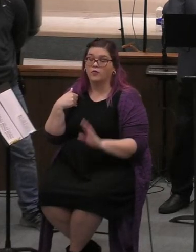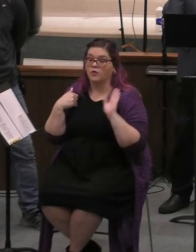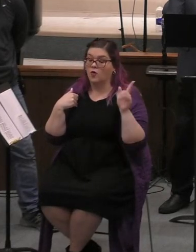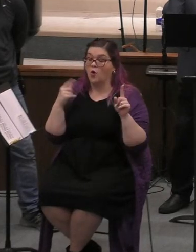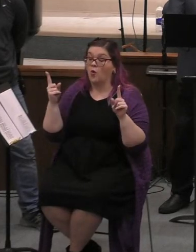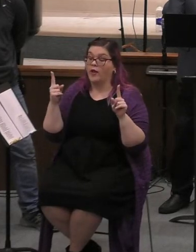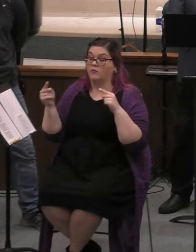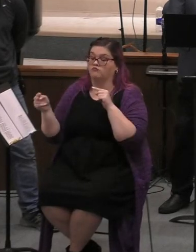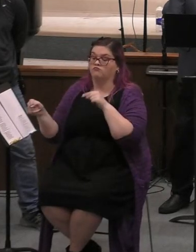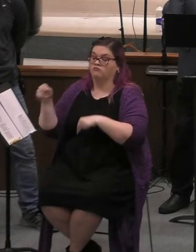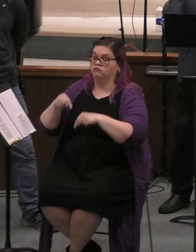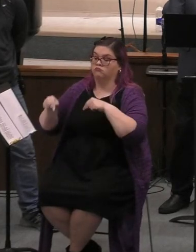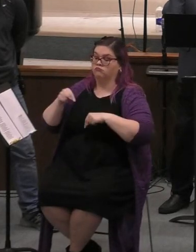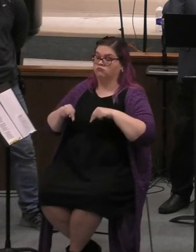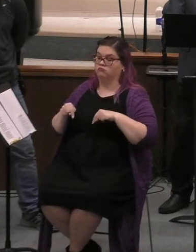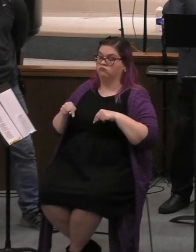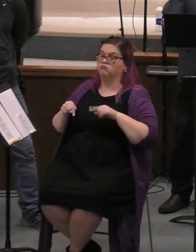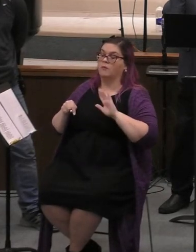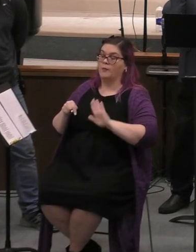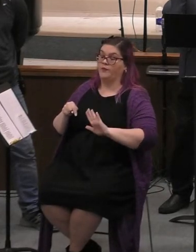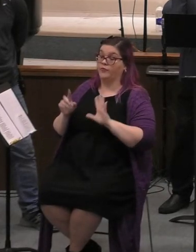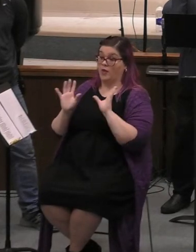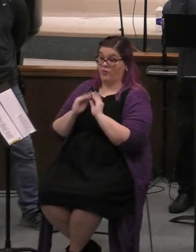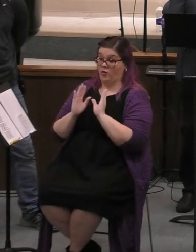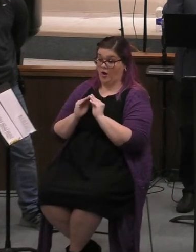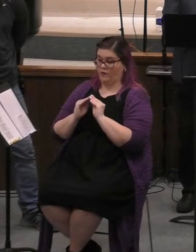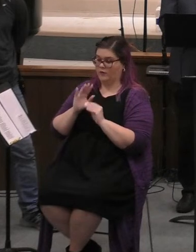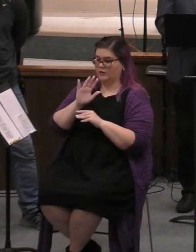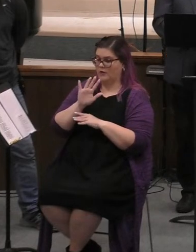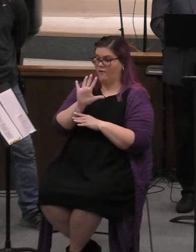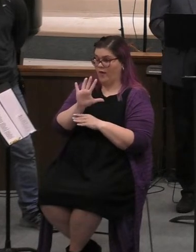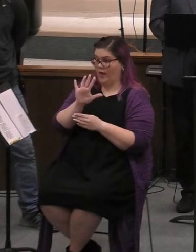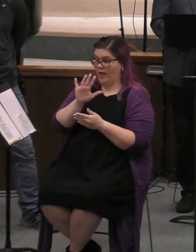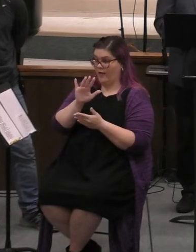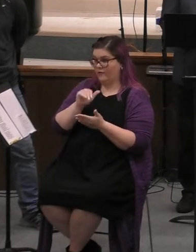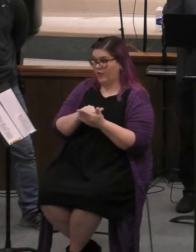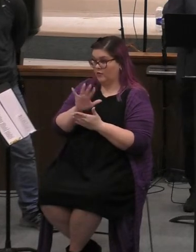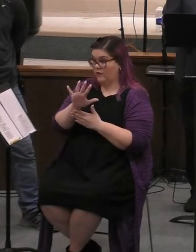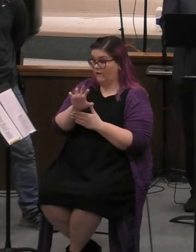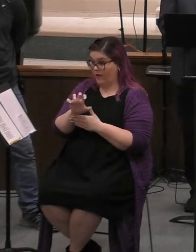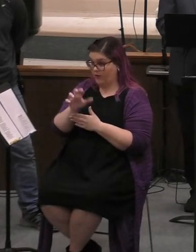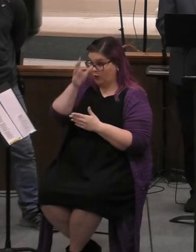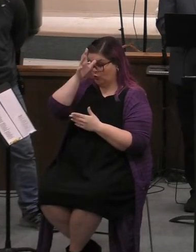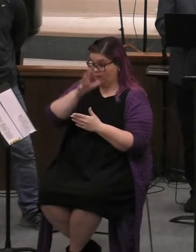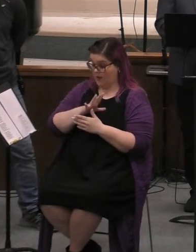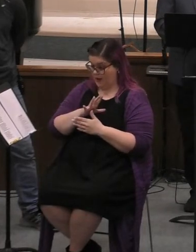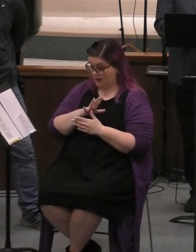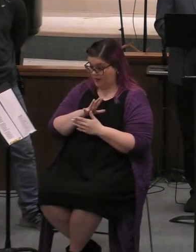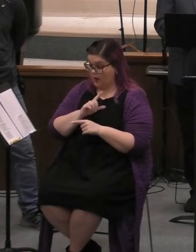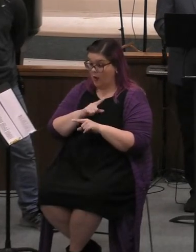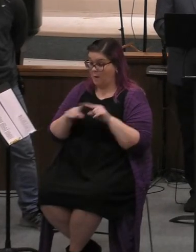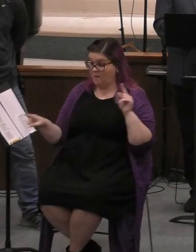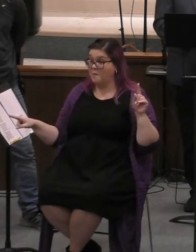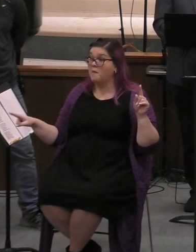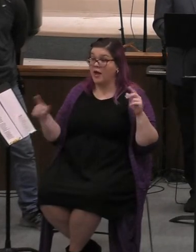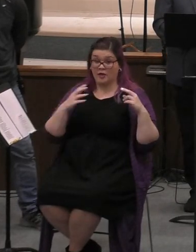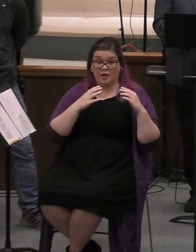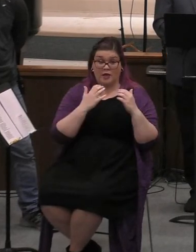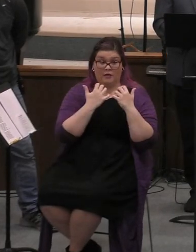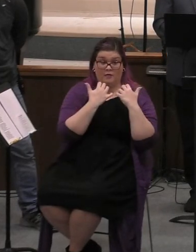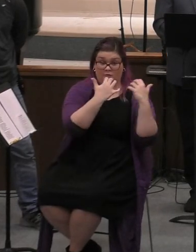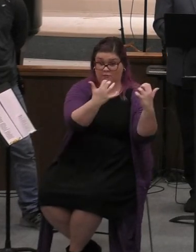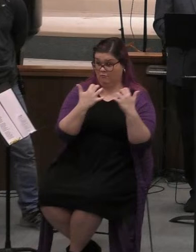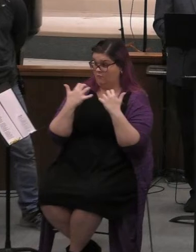probably back up and give you a fact. So the conference had like 5,500 men, but the sanctuary only seats about 3,000 or so.